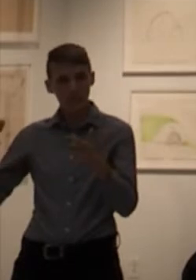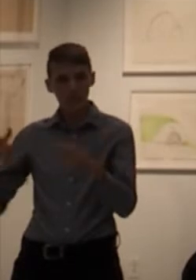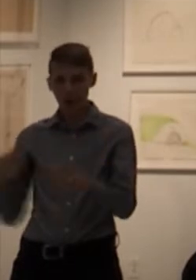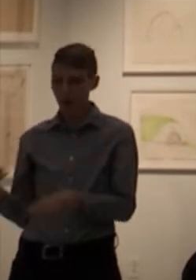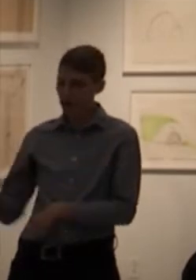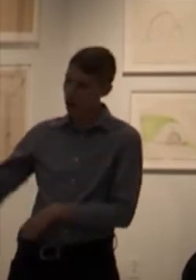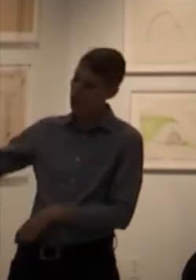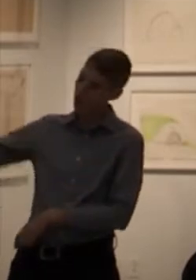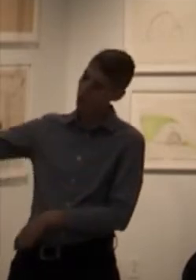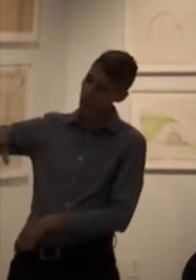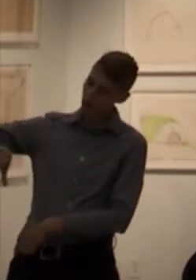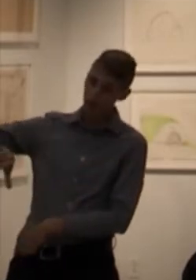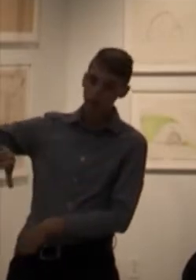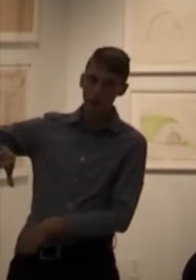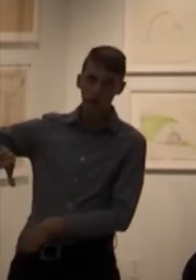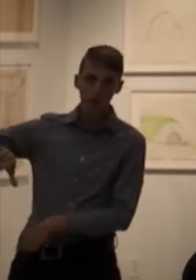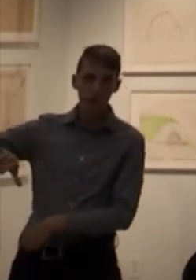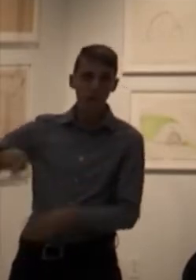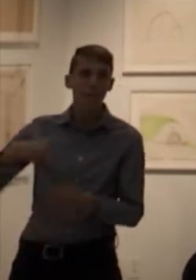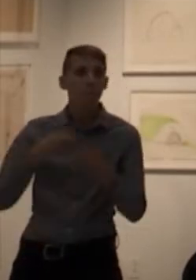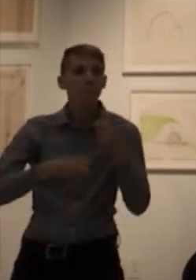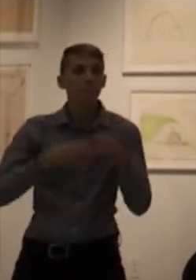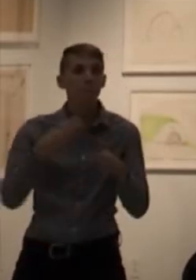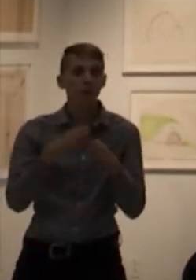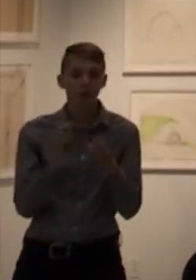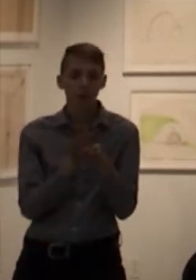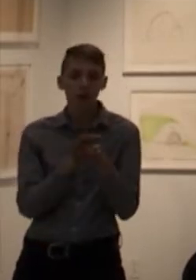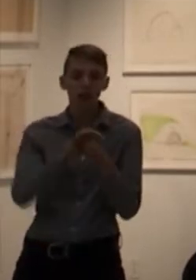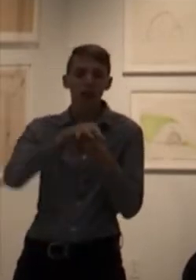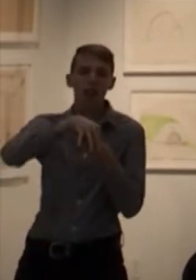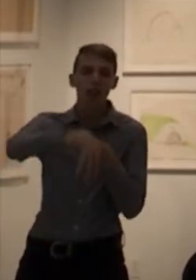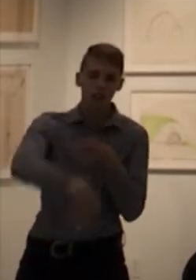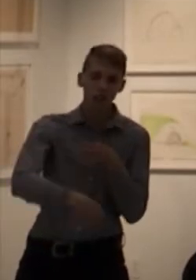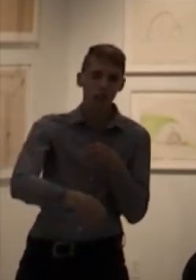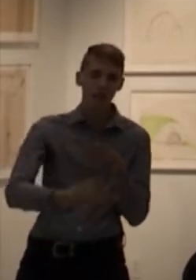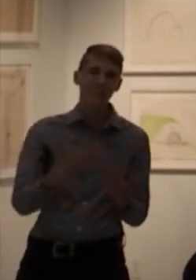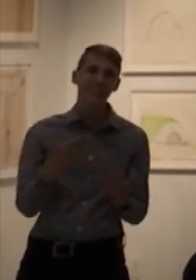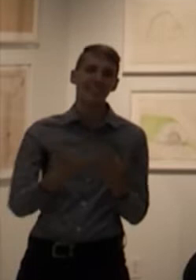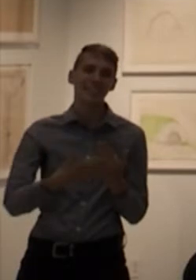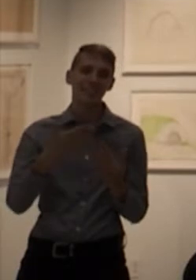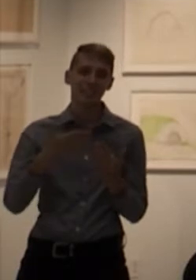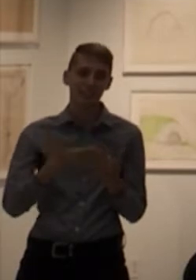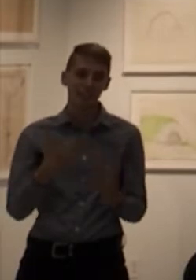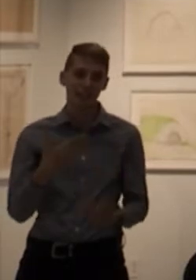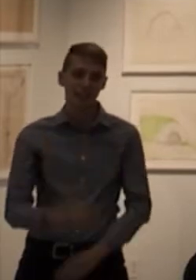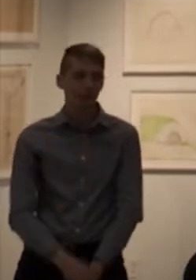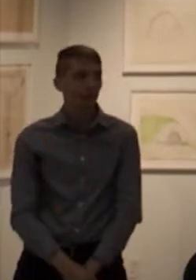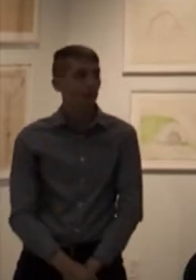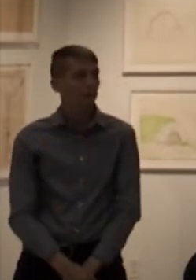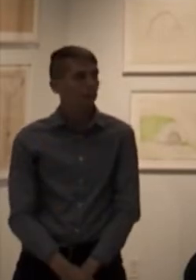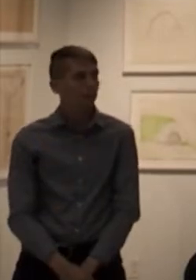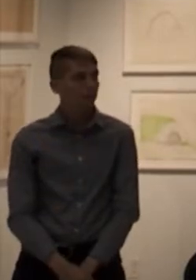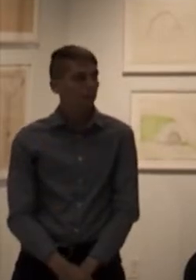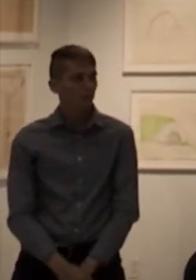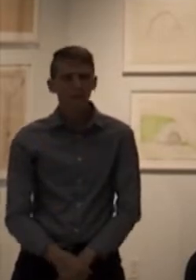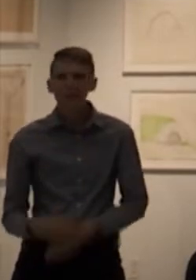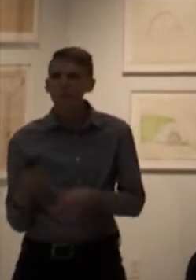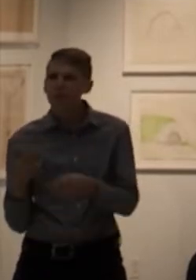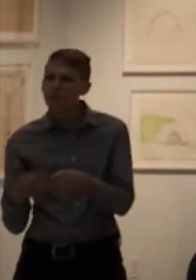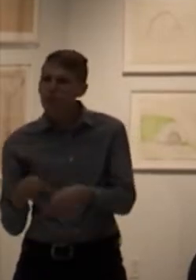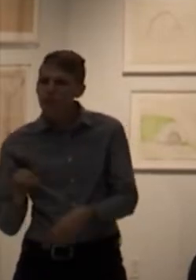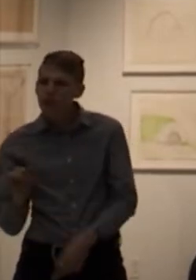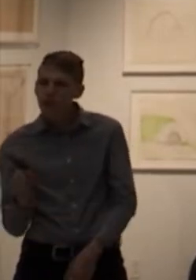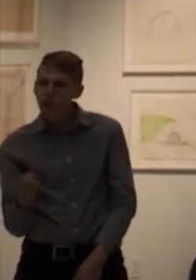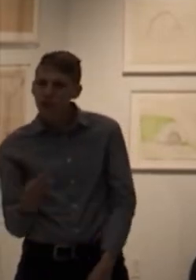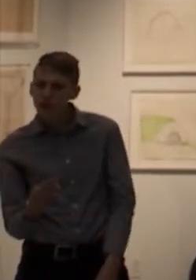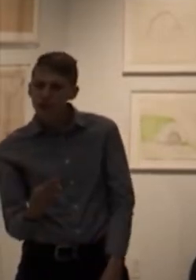the top, it came down over the handle. What was it? What would you call it, Josh?